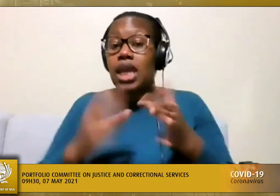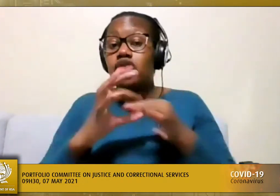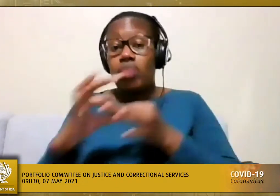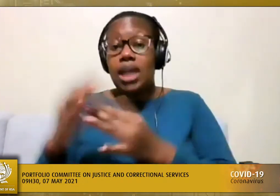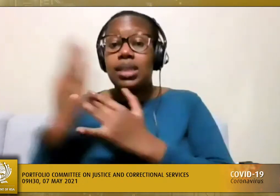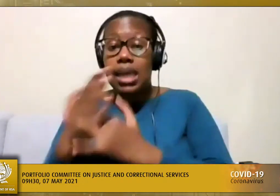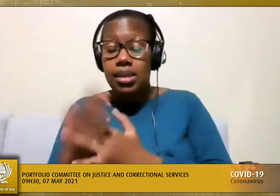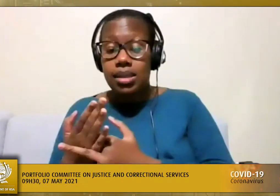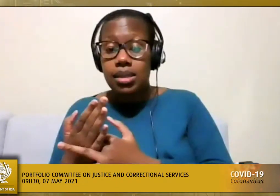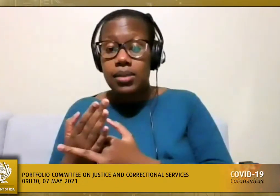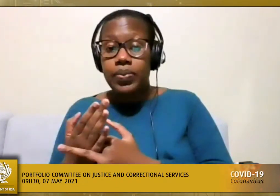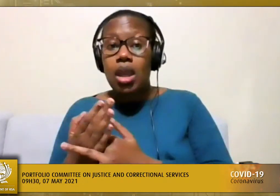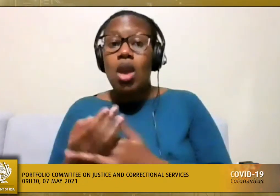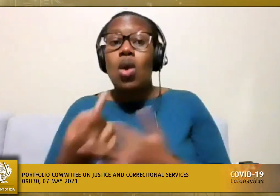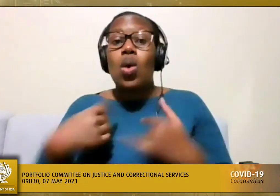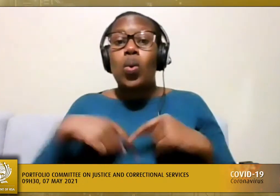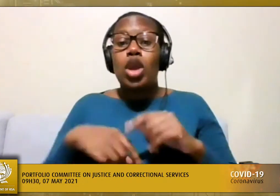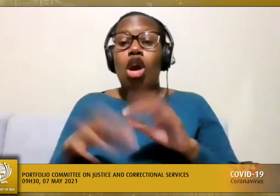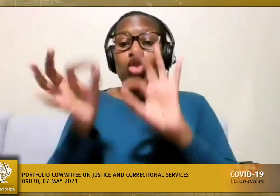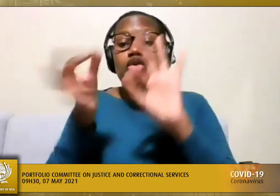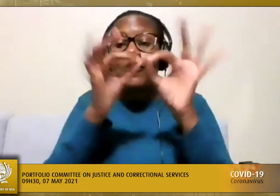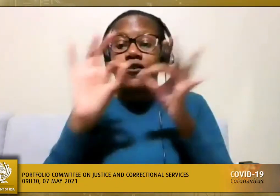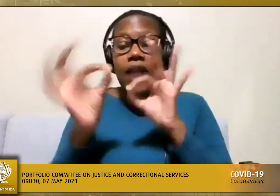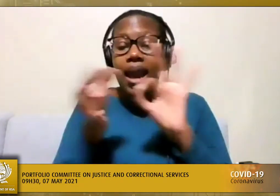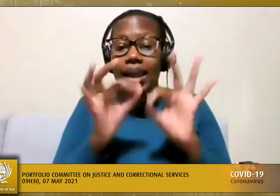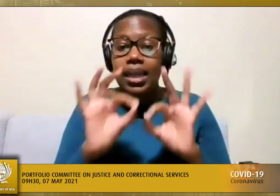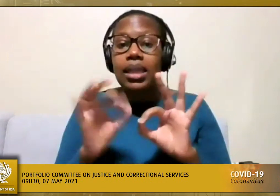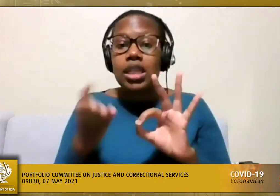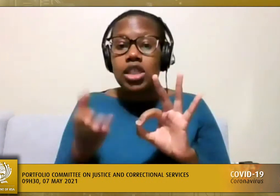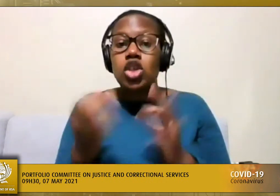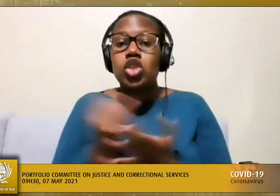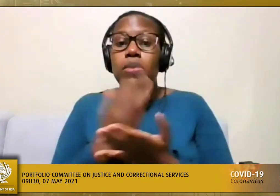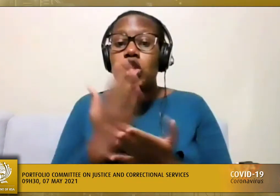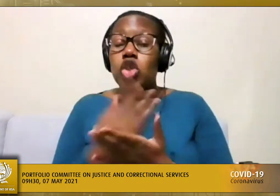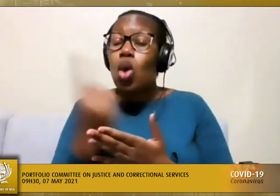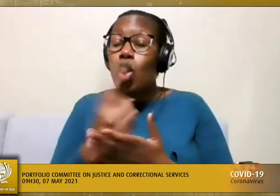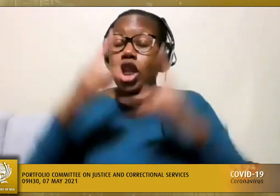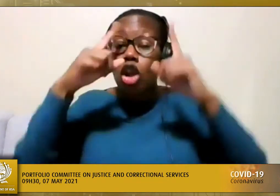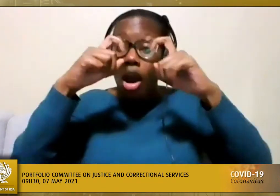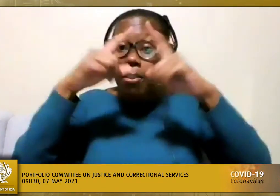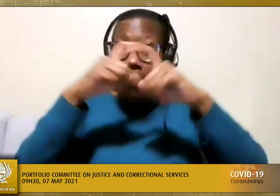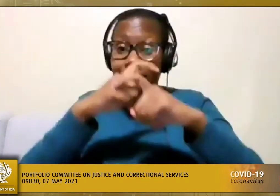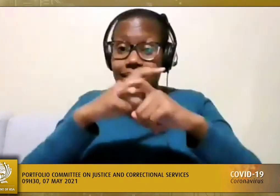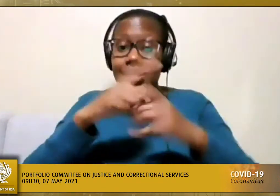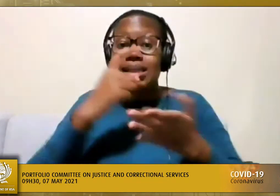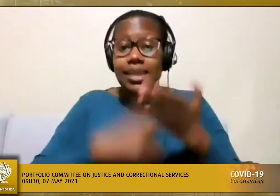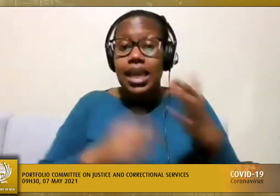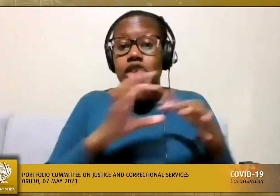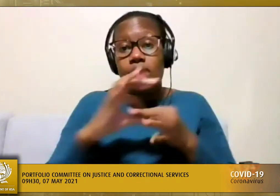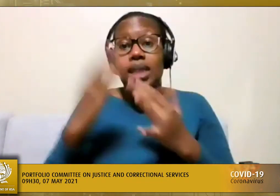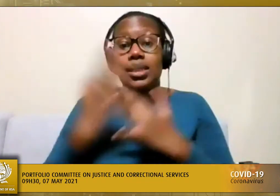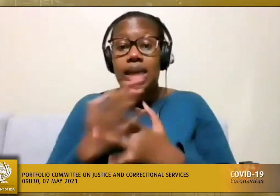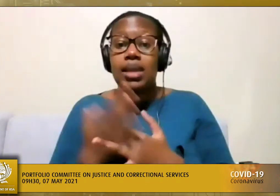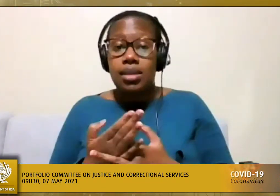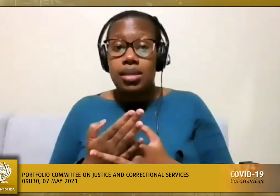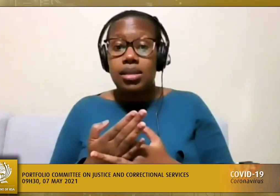and we are defining this to ensure that it's only complex tax related matters